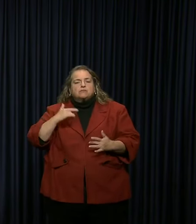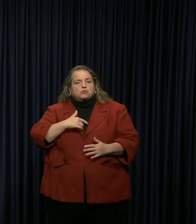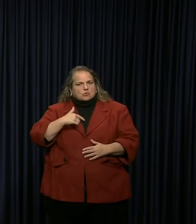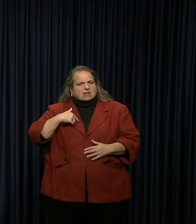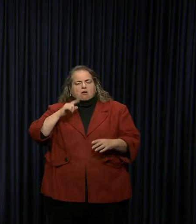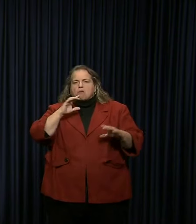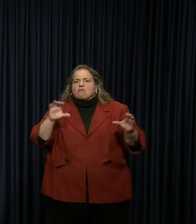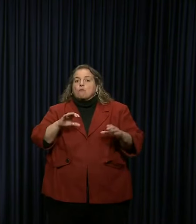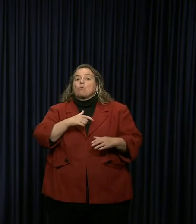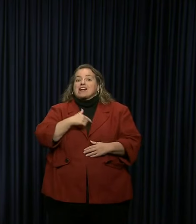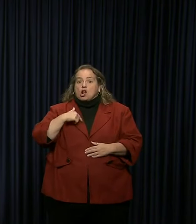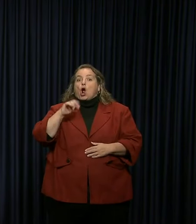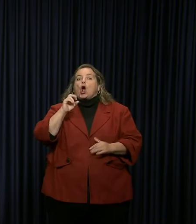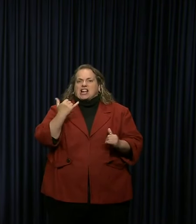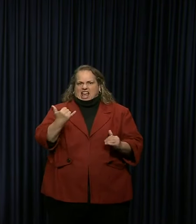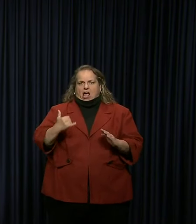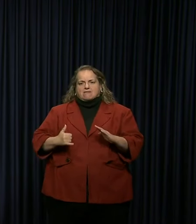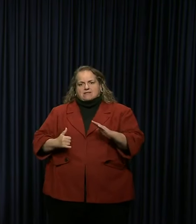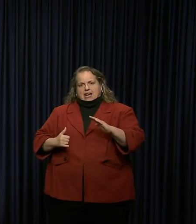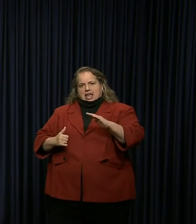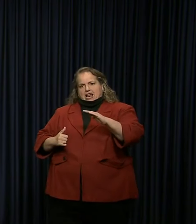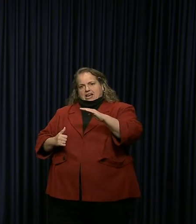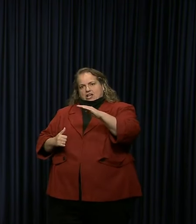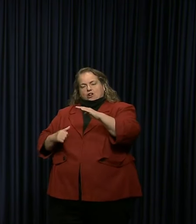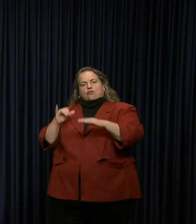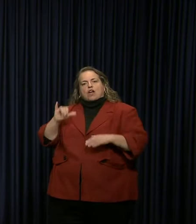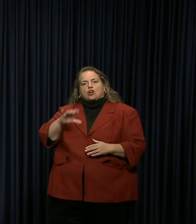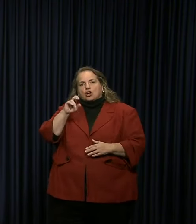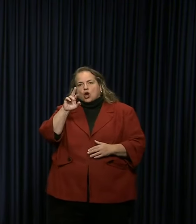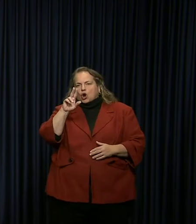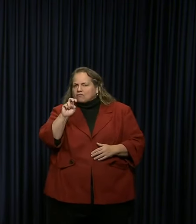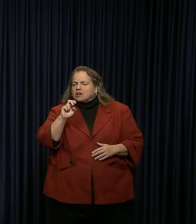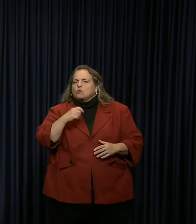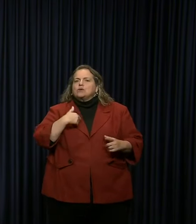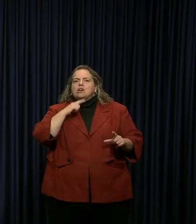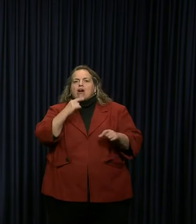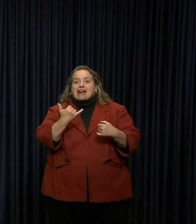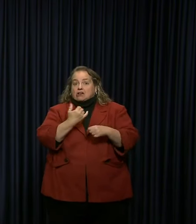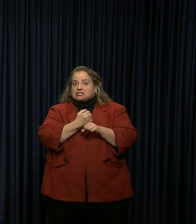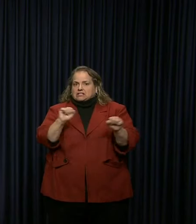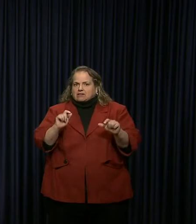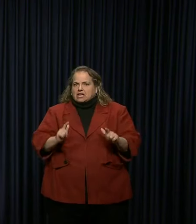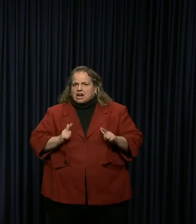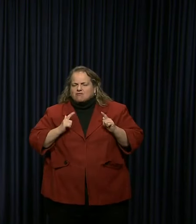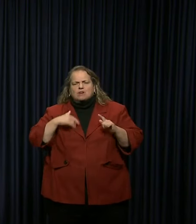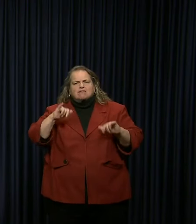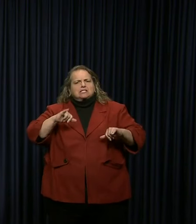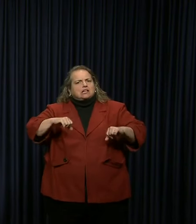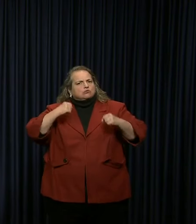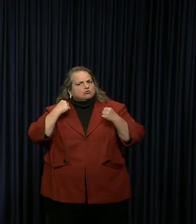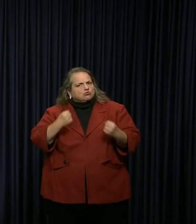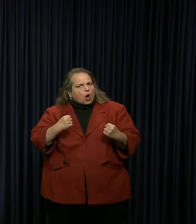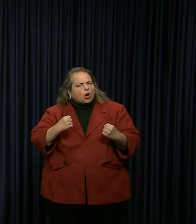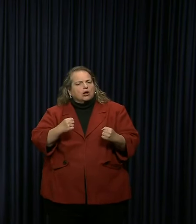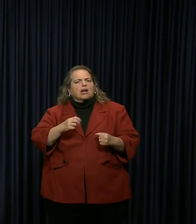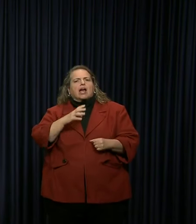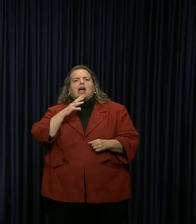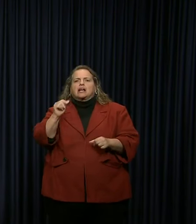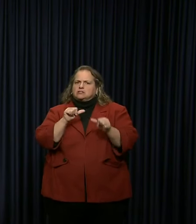flattening the curve. We are saving lives. We got to stay strong and stay resilient so that we make sure we don't give up